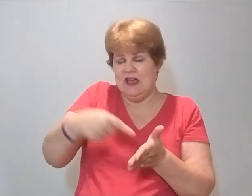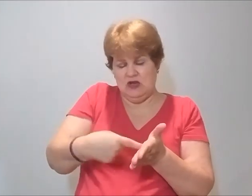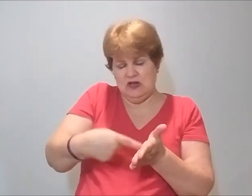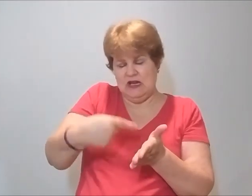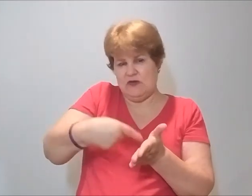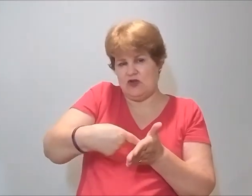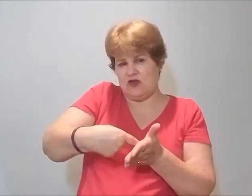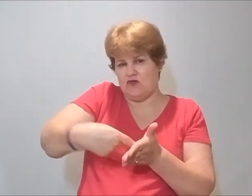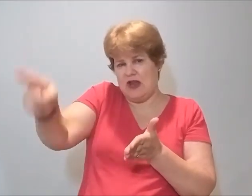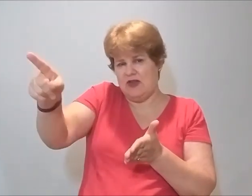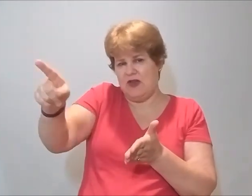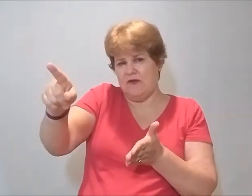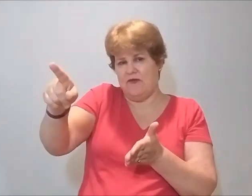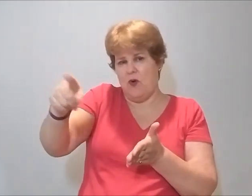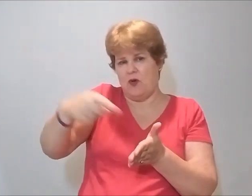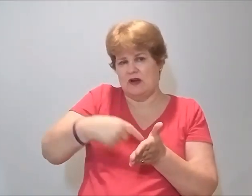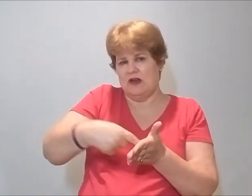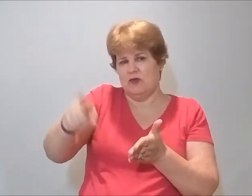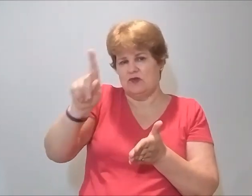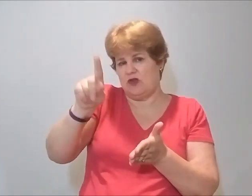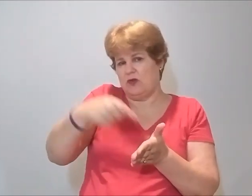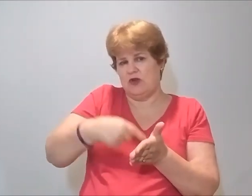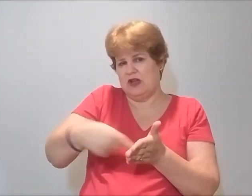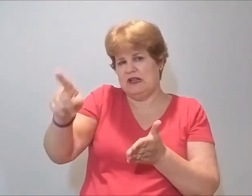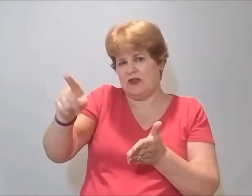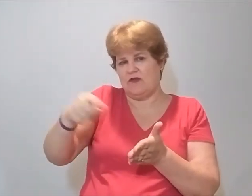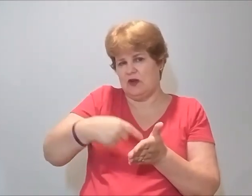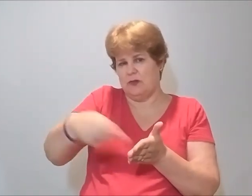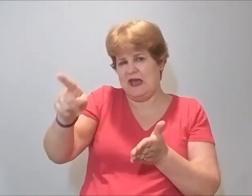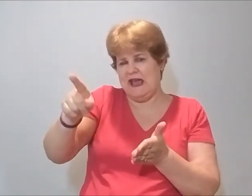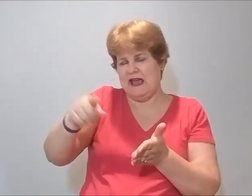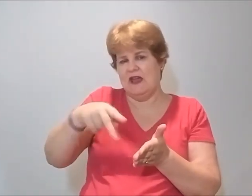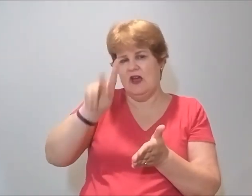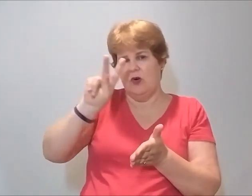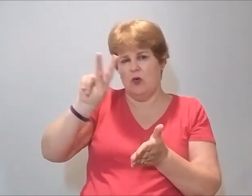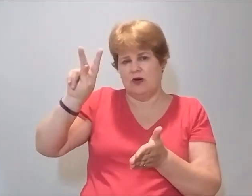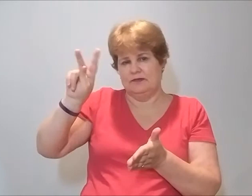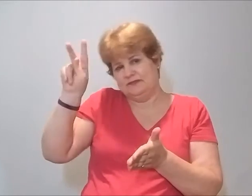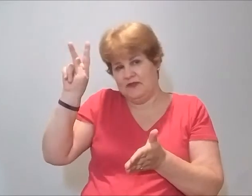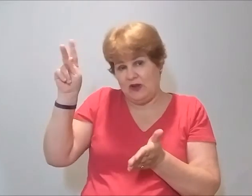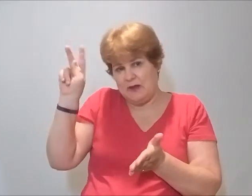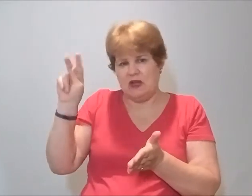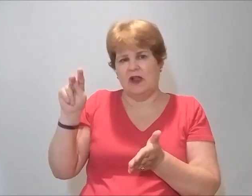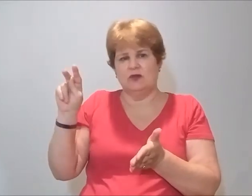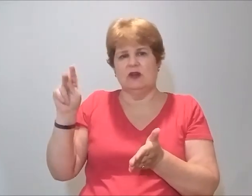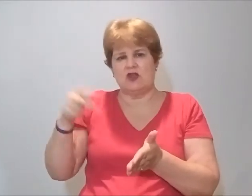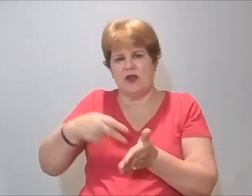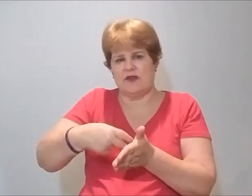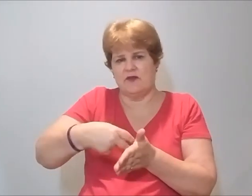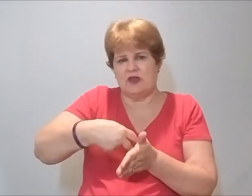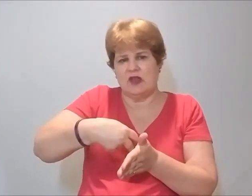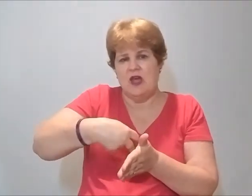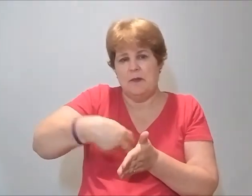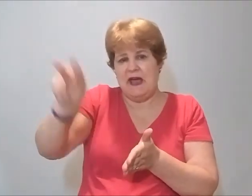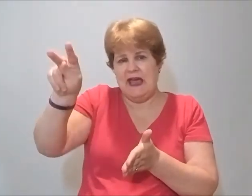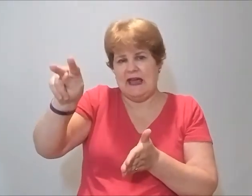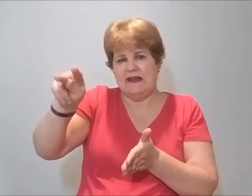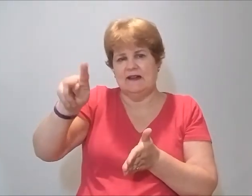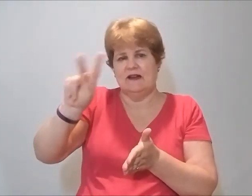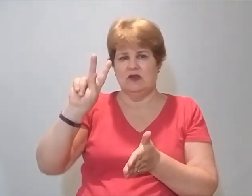you can either just rake that forward just with your index finger, pay, or if you're like me, you like to initialize everything, pay. You